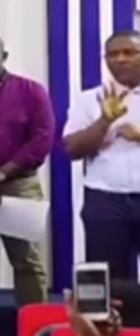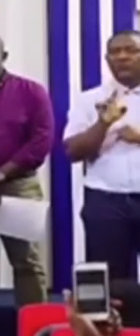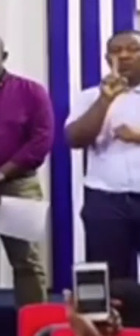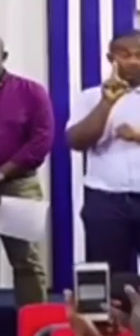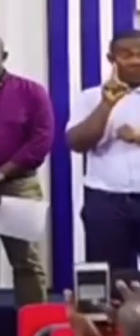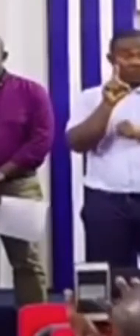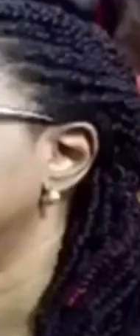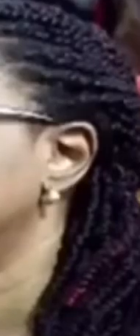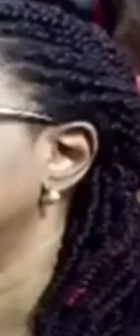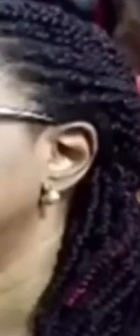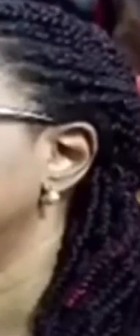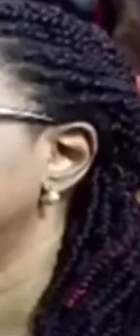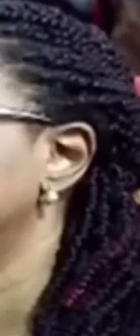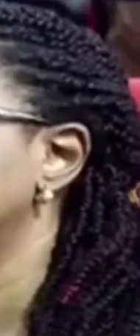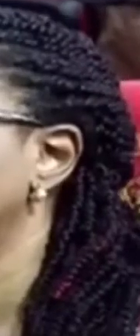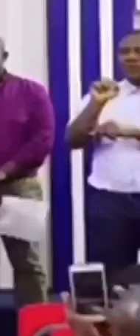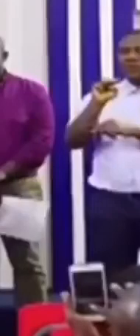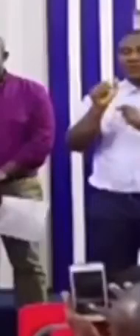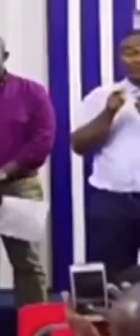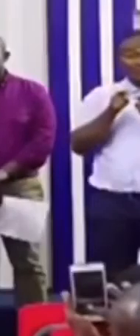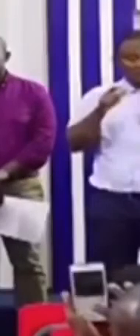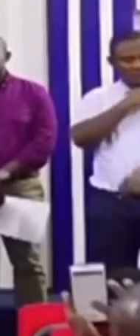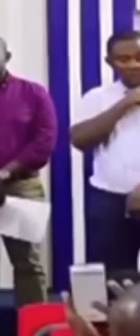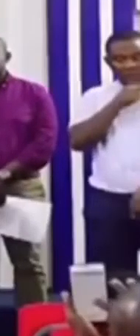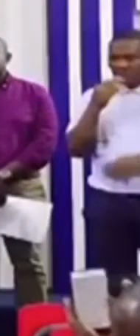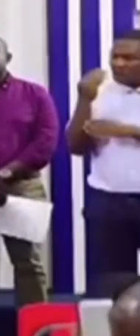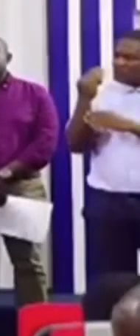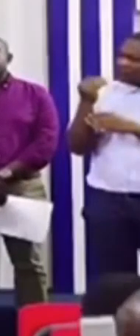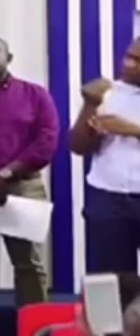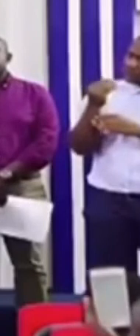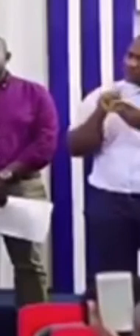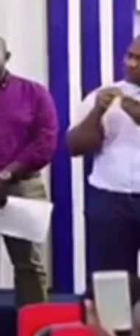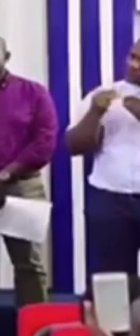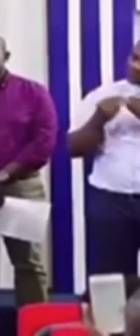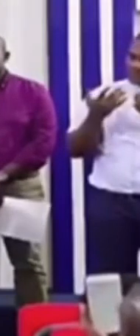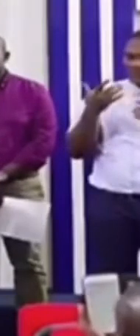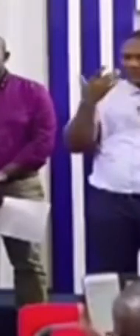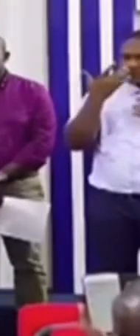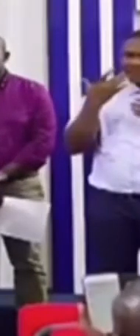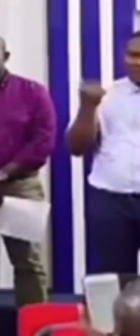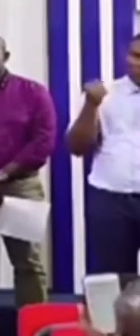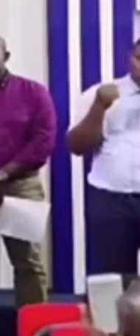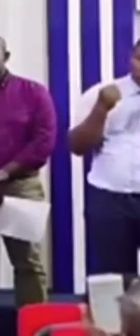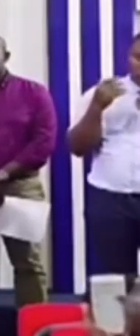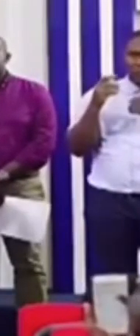to Temajuna Hospital on the 14th of March with a history of fever and acute respiratory illness.